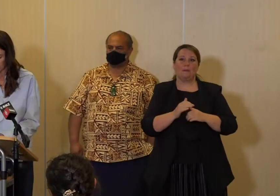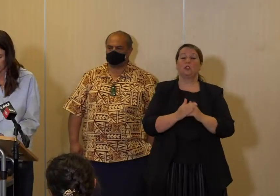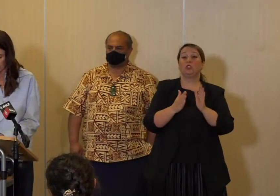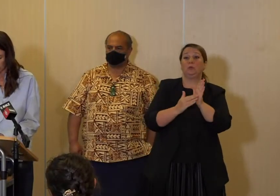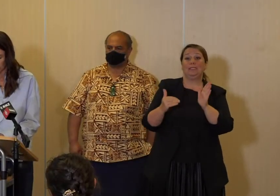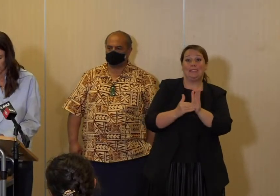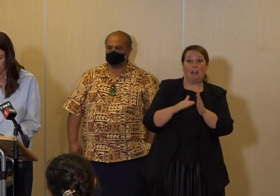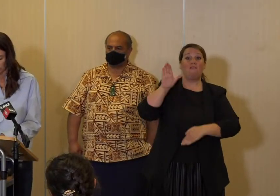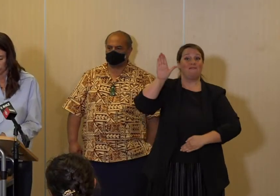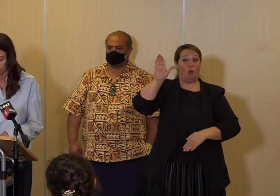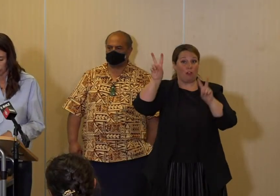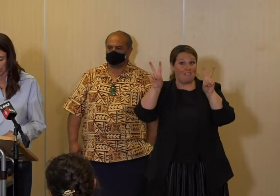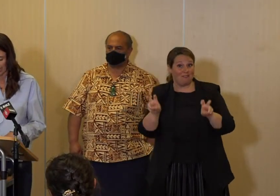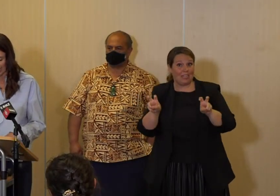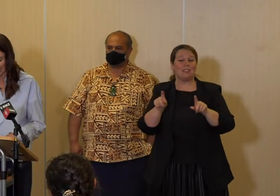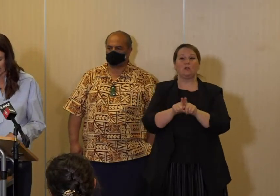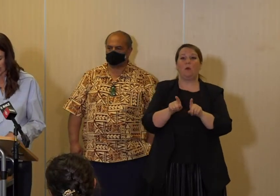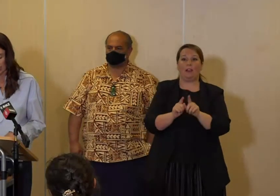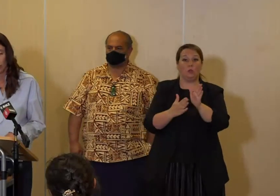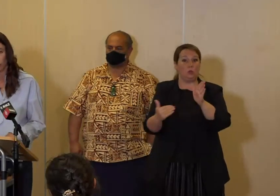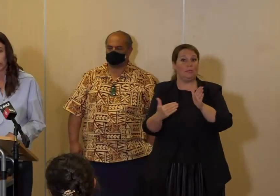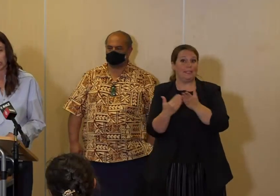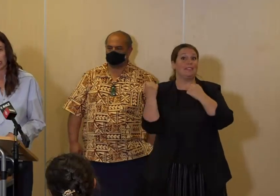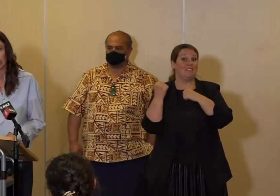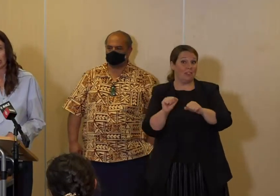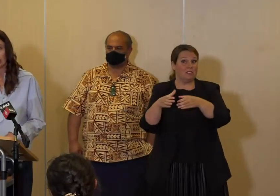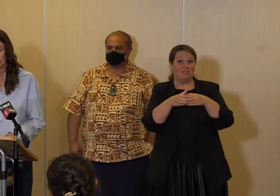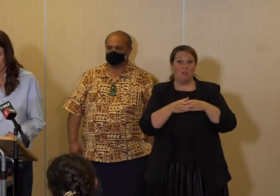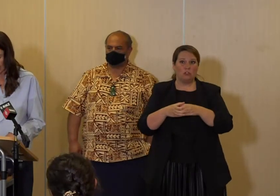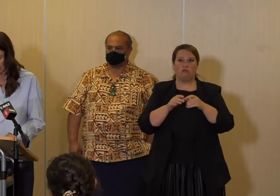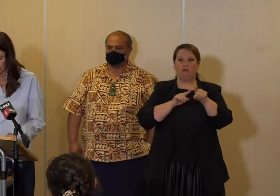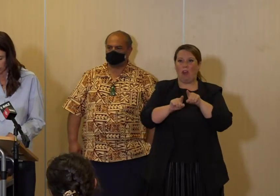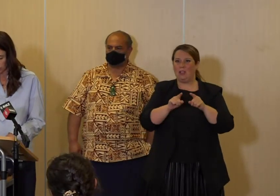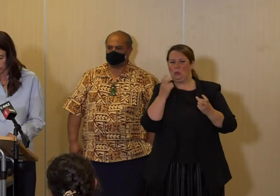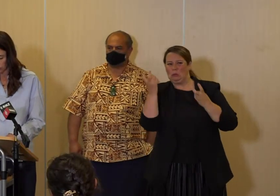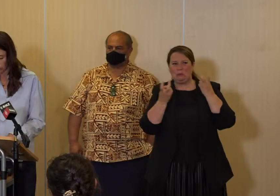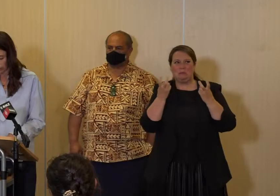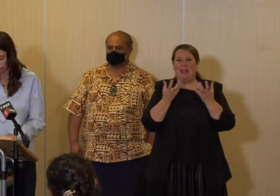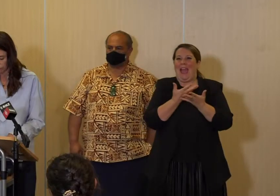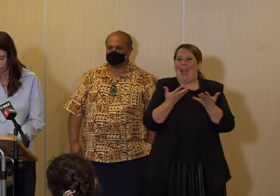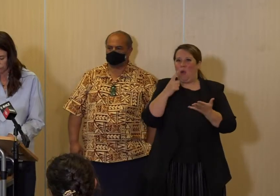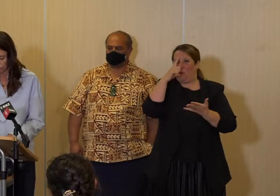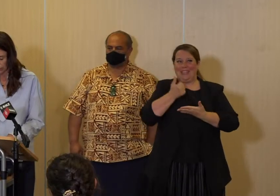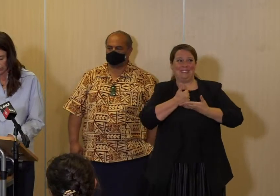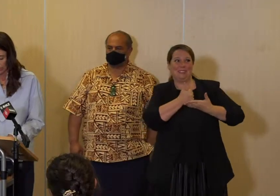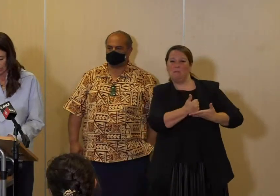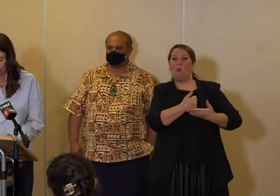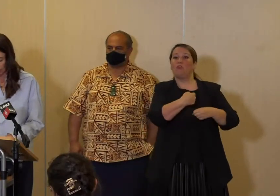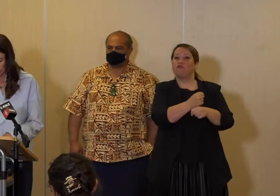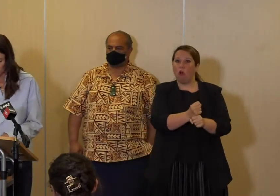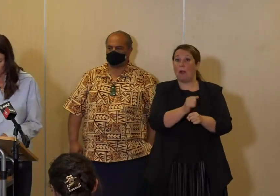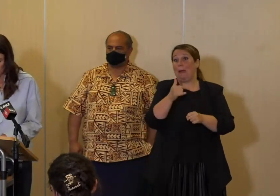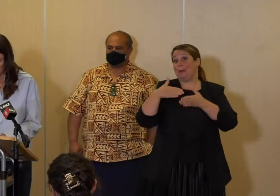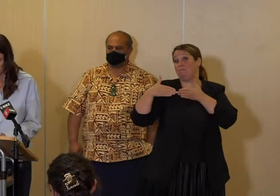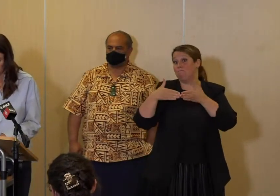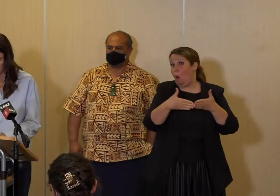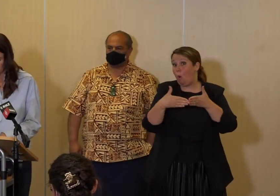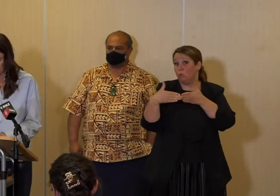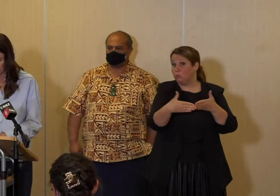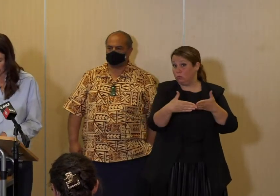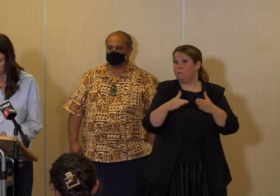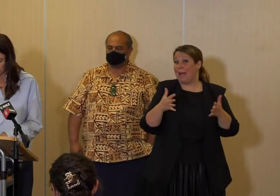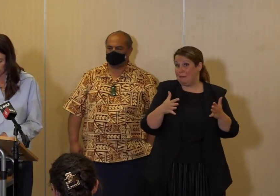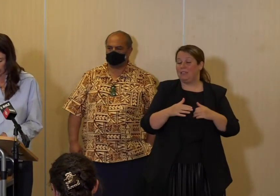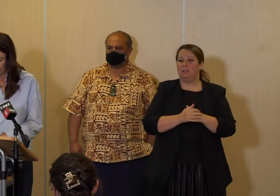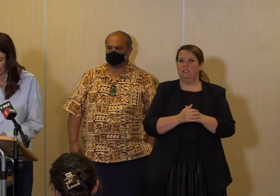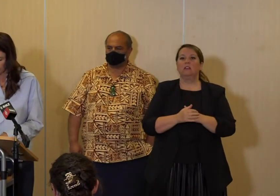Zealand agencies are working through further air and sea options to get aid to Tonga. The government has also approved